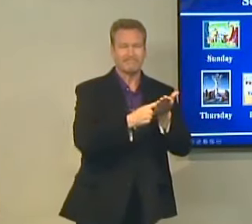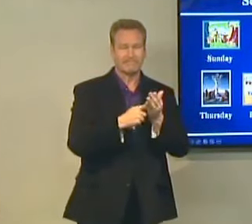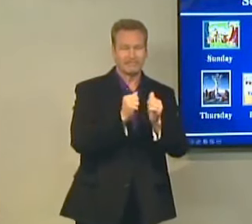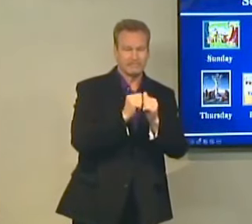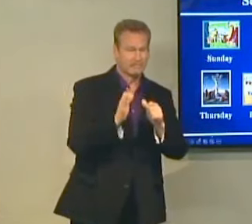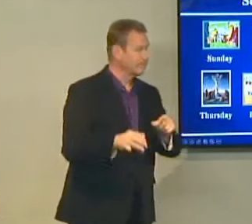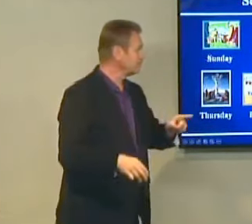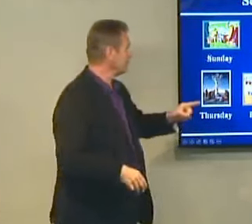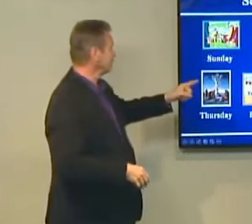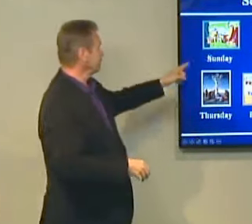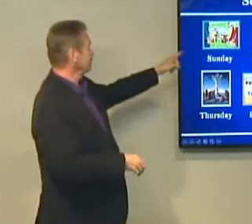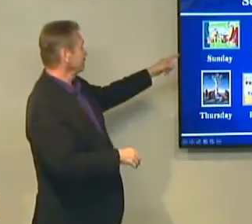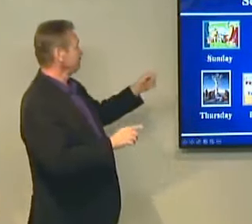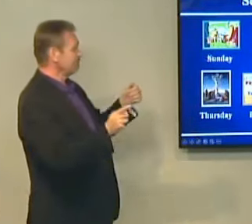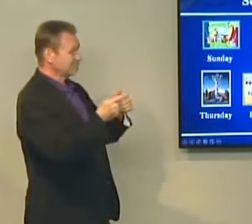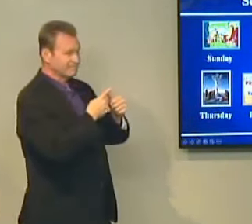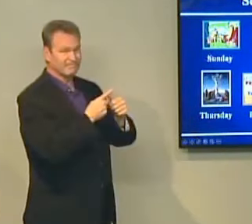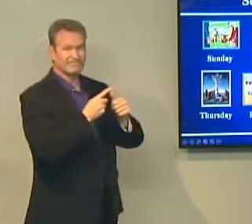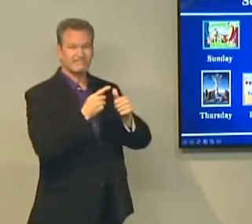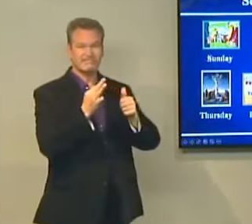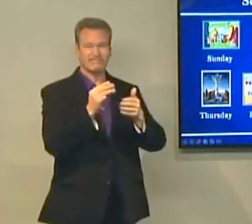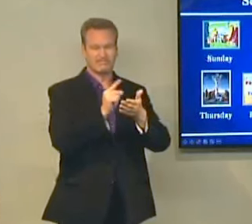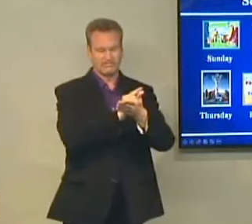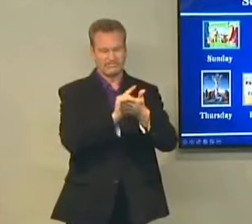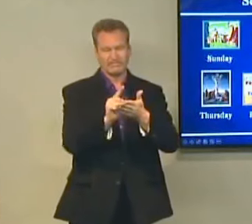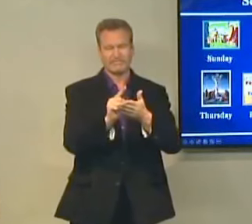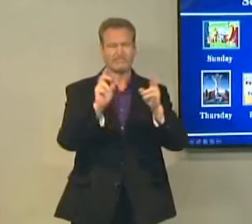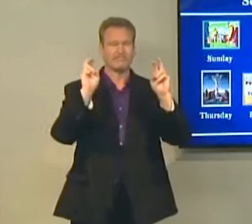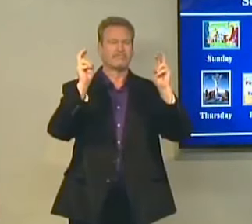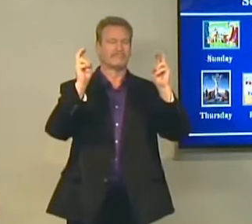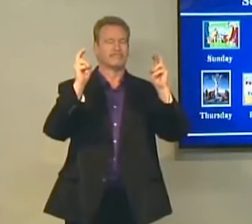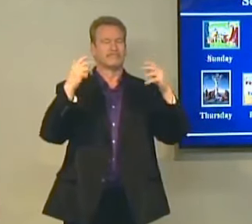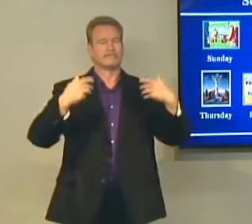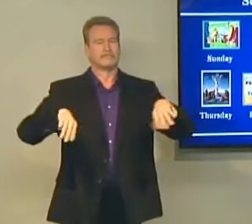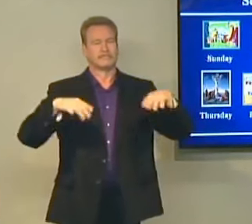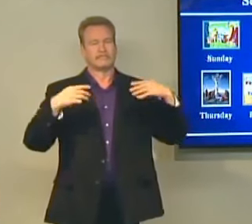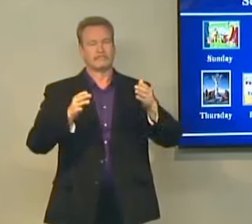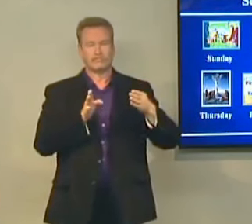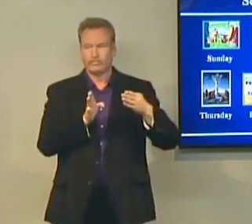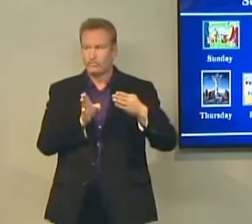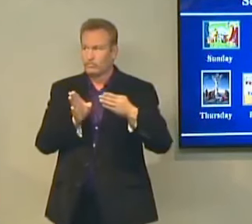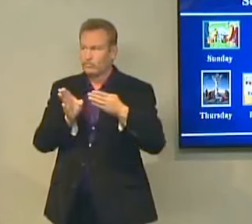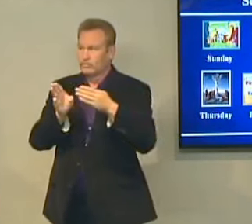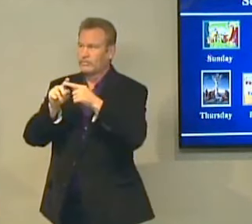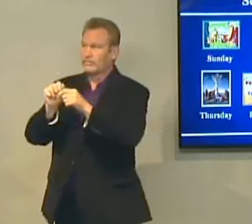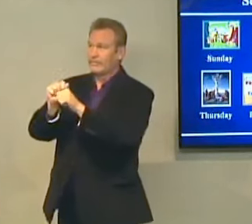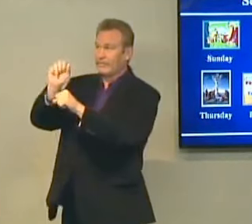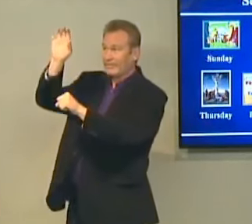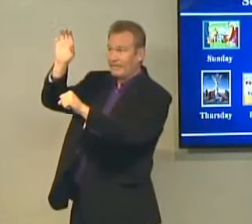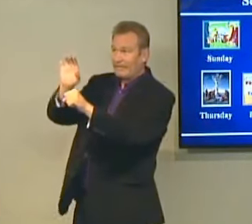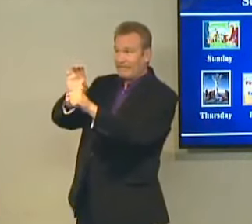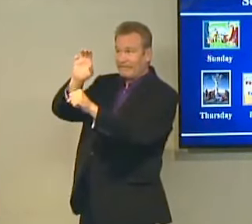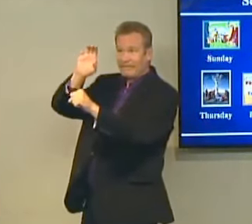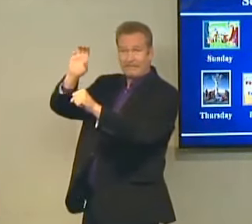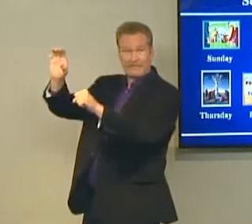So far we've discussed all of these things, beginning with the last week of Jesus' life, and that road to